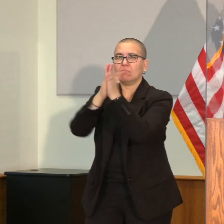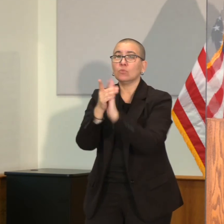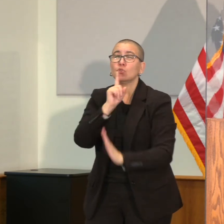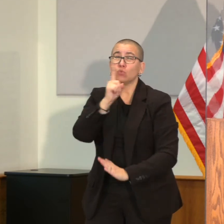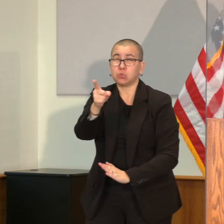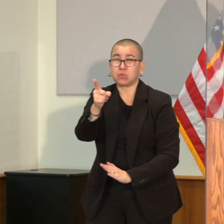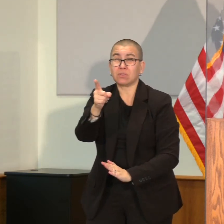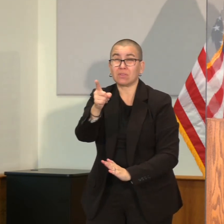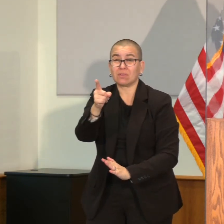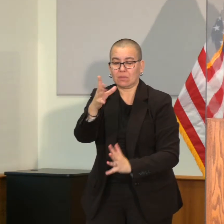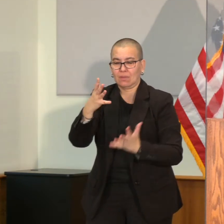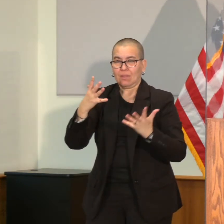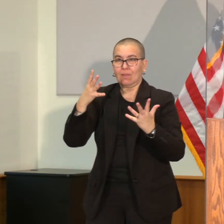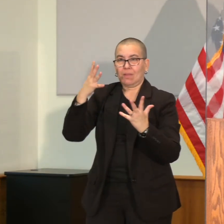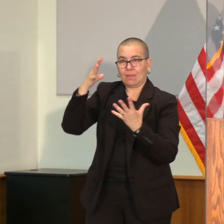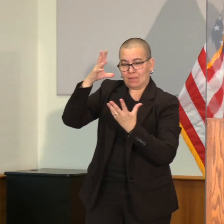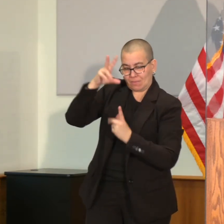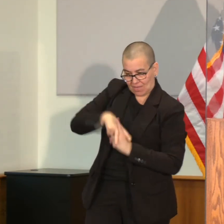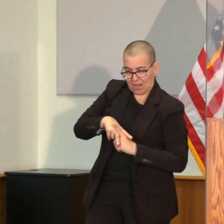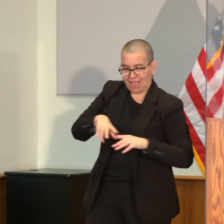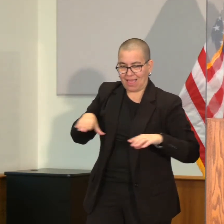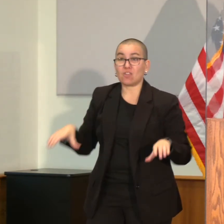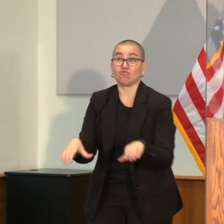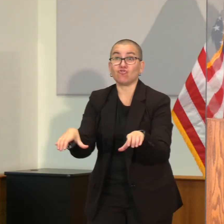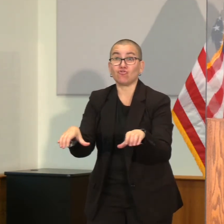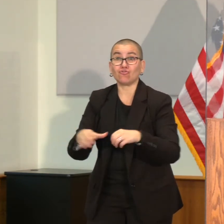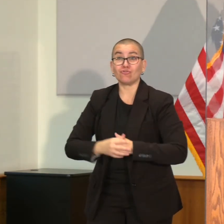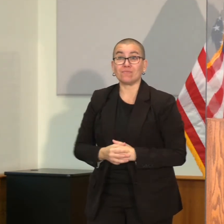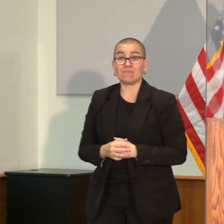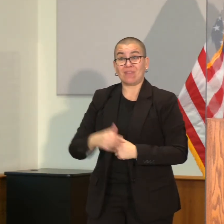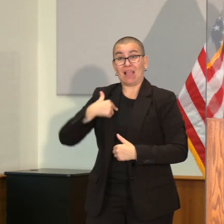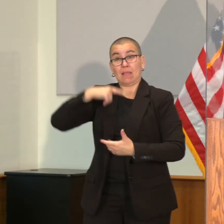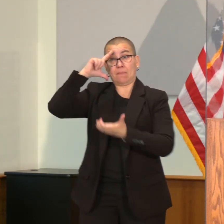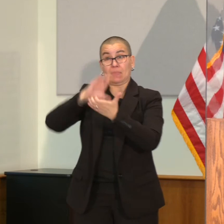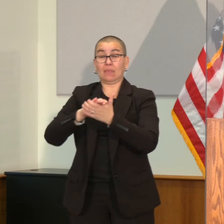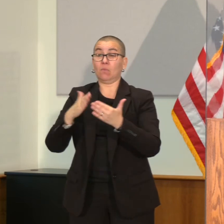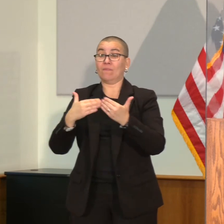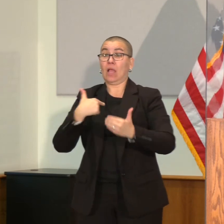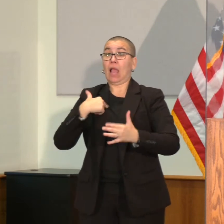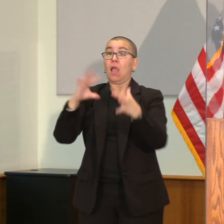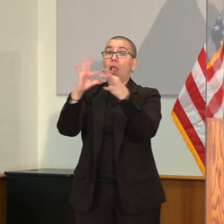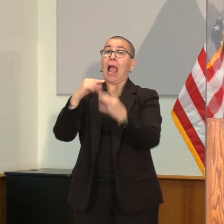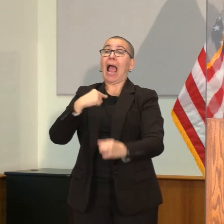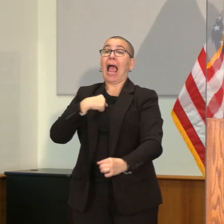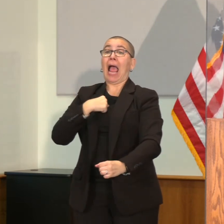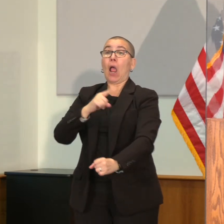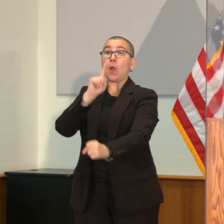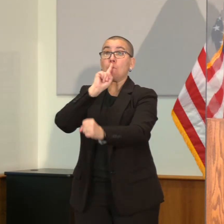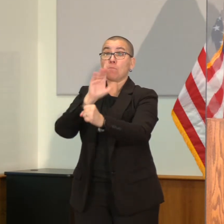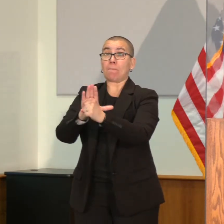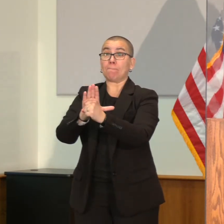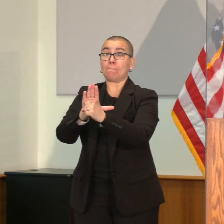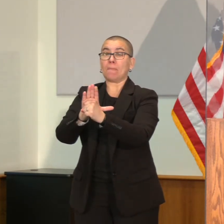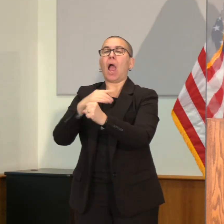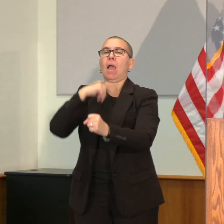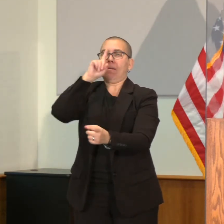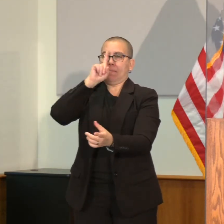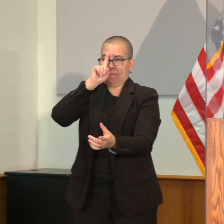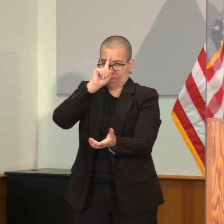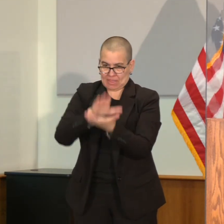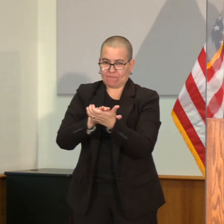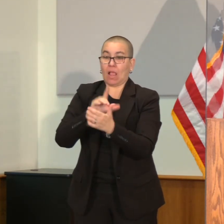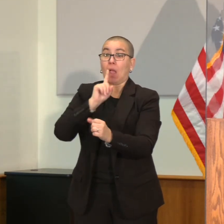And I want you to know that I believe a person should stay close to their word. Fortunately, though,